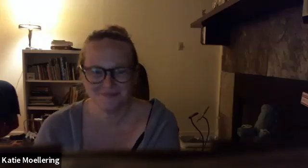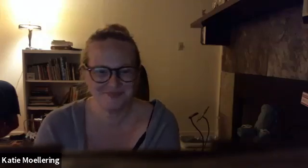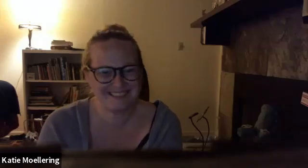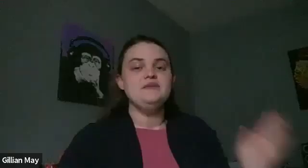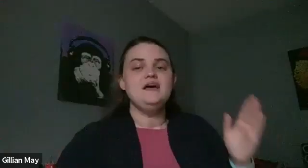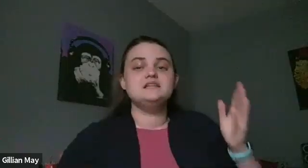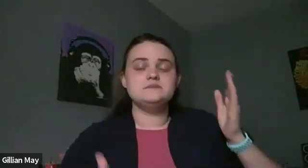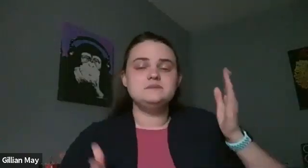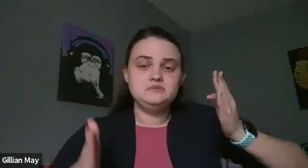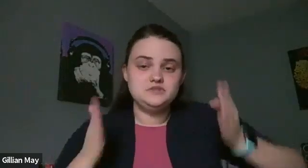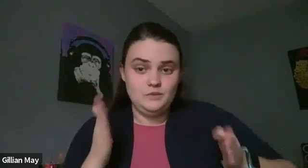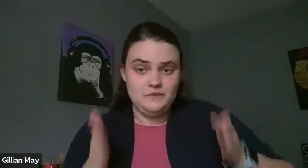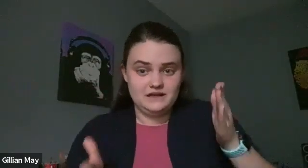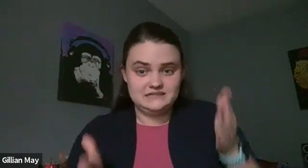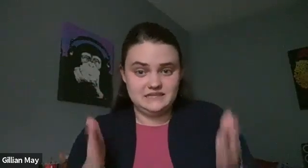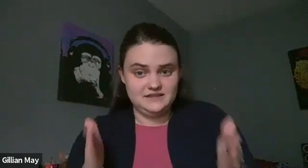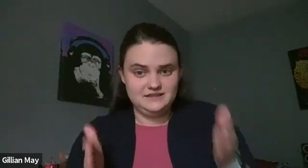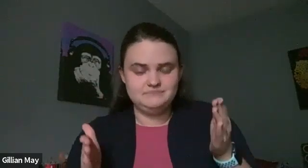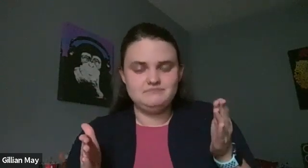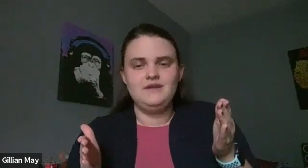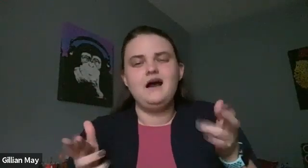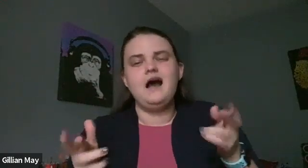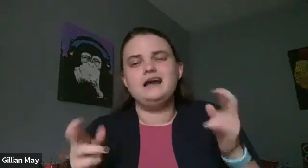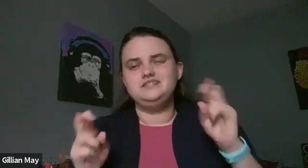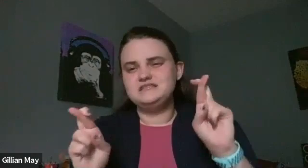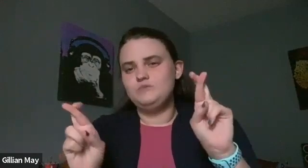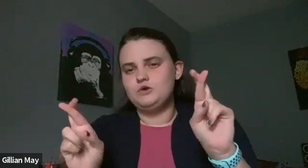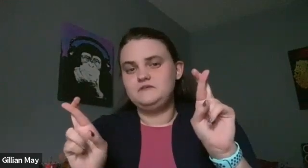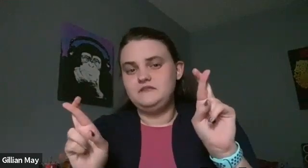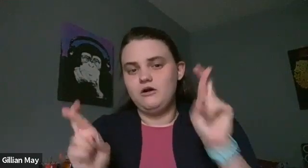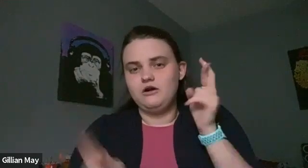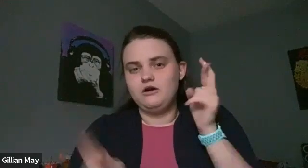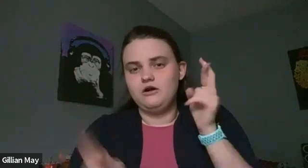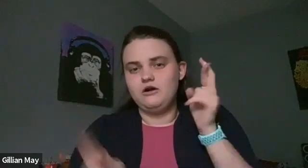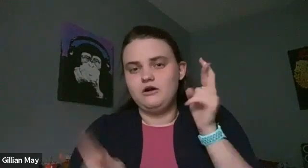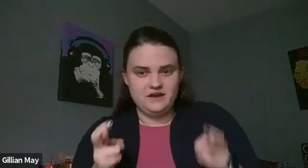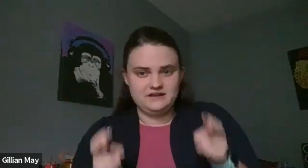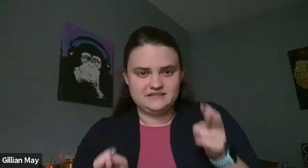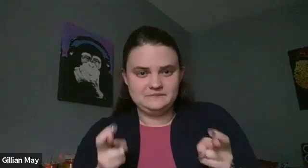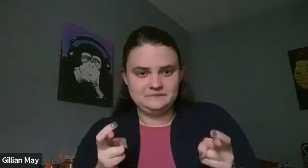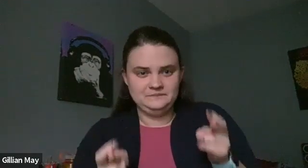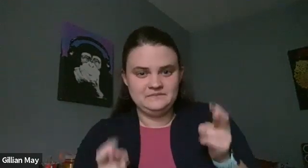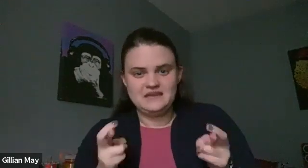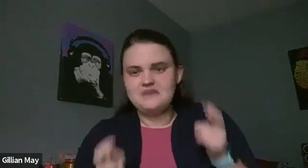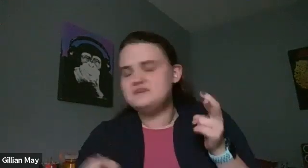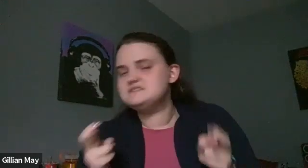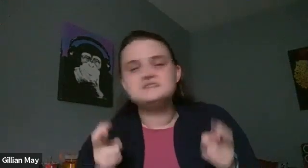So some people do robotics like this. I do see more with the R going robotics. And this is the same